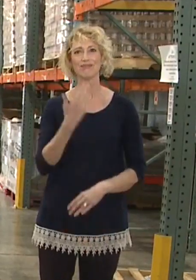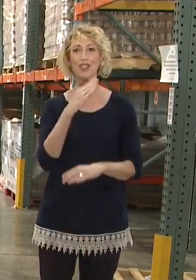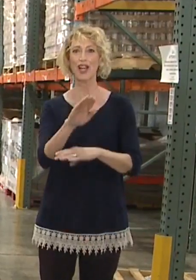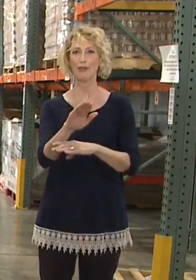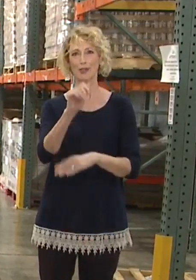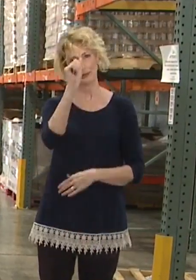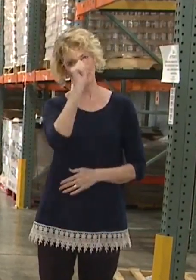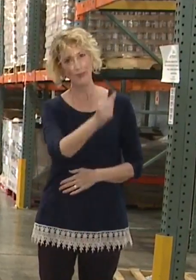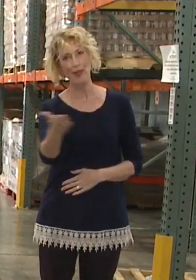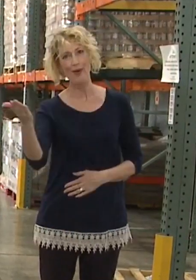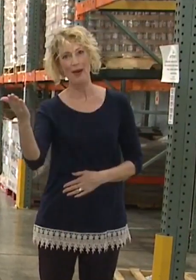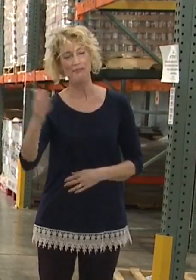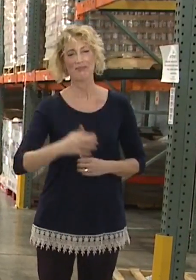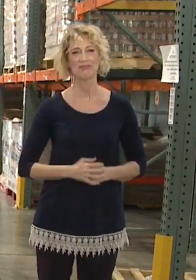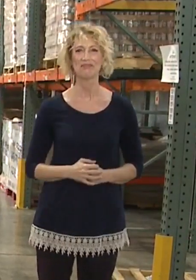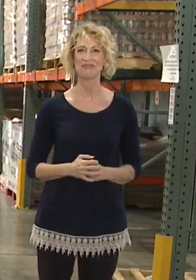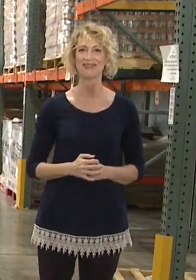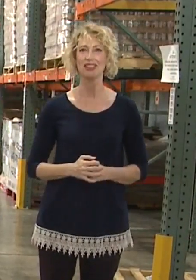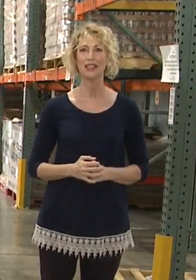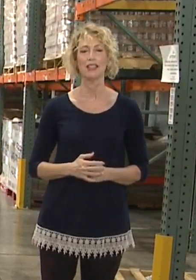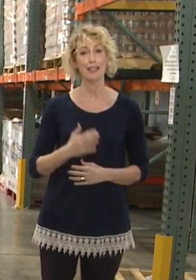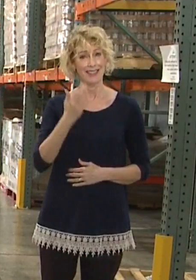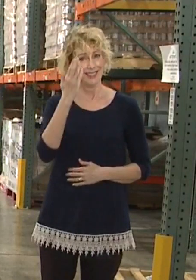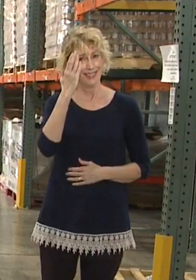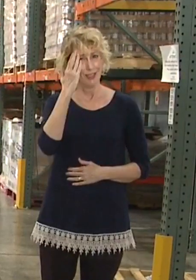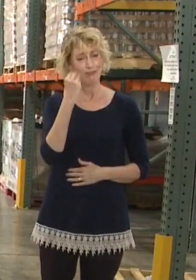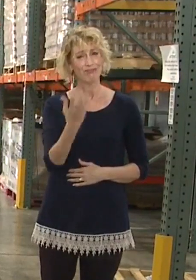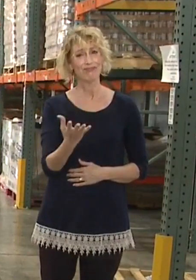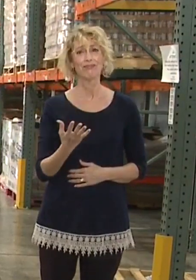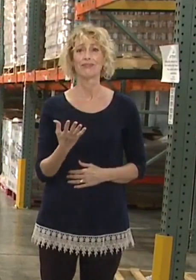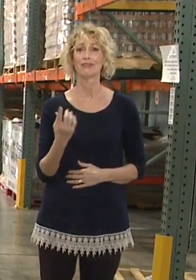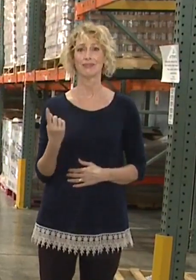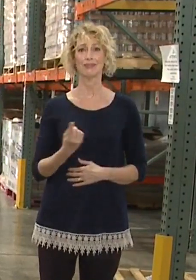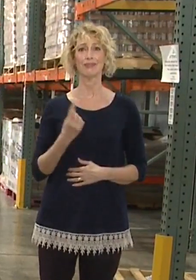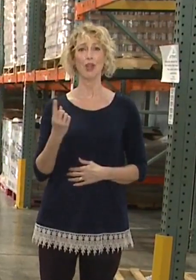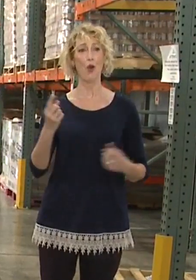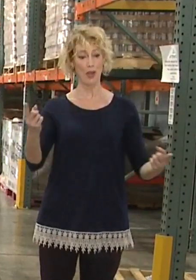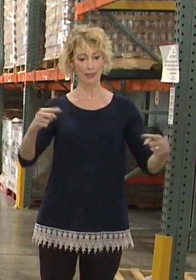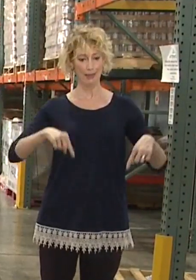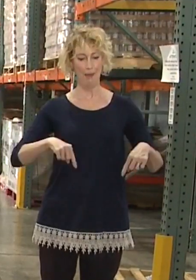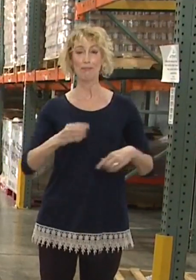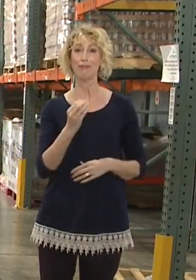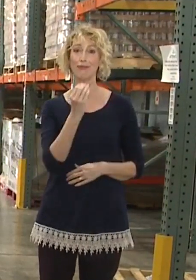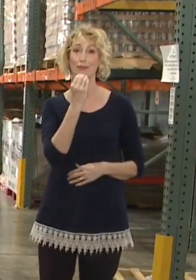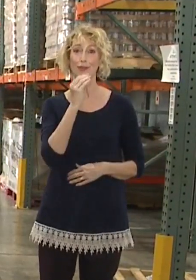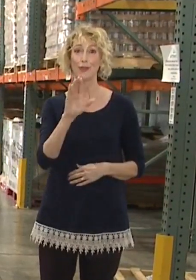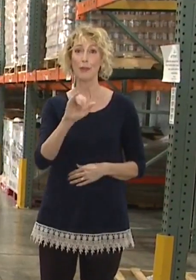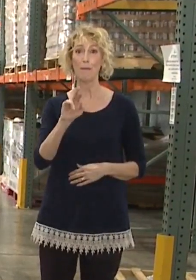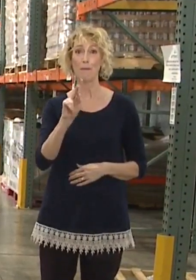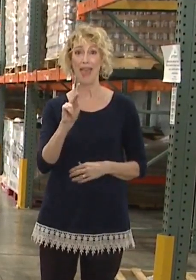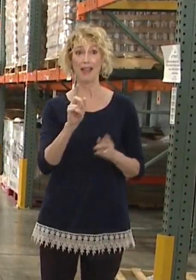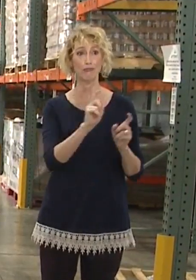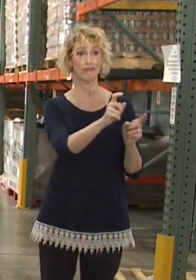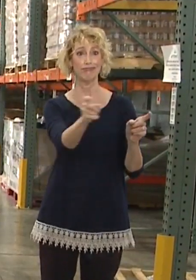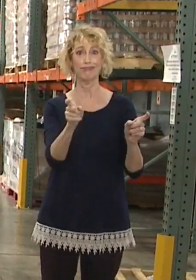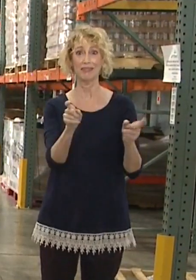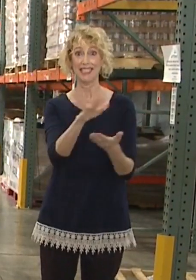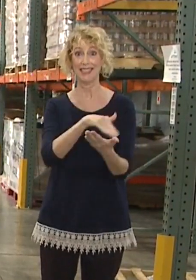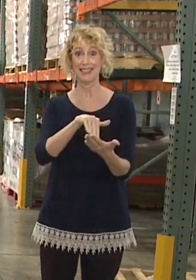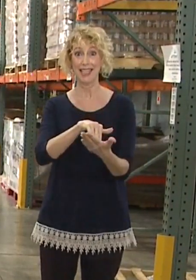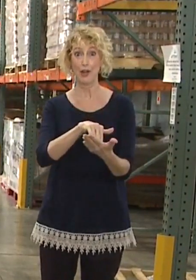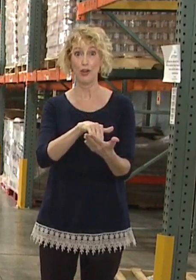Good afternoon and aloha. You know, it's always coming down here to the food bank distribution center.